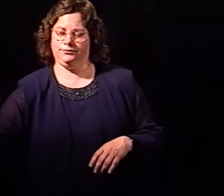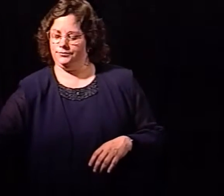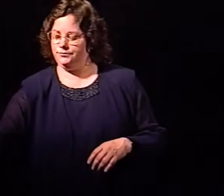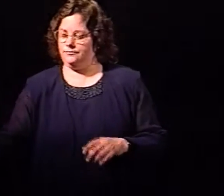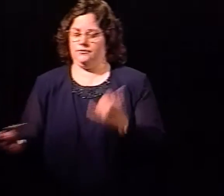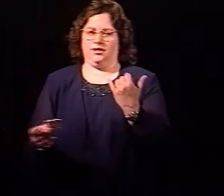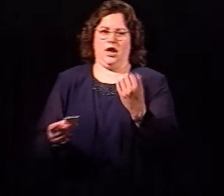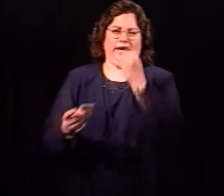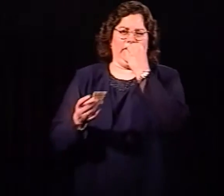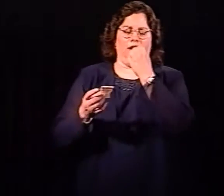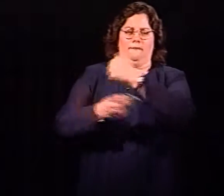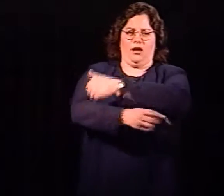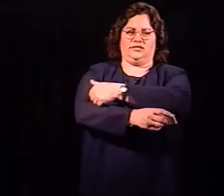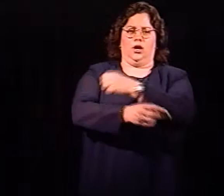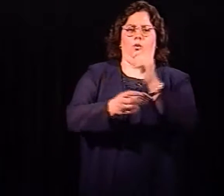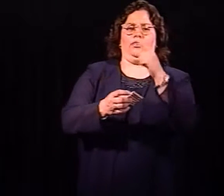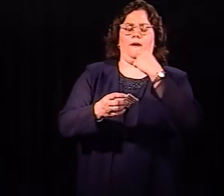Now eat the matzah with the maror.